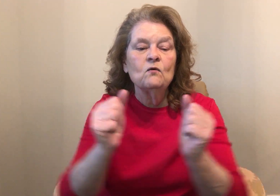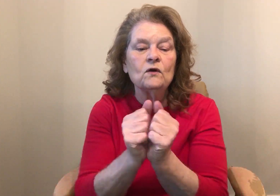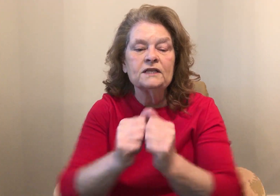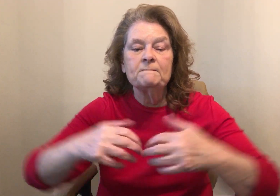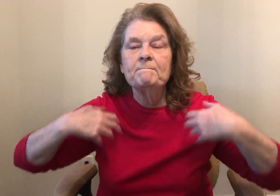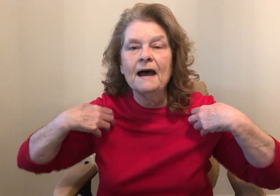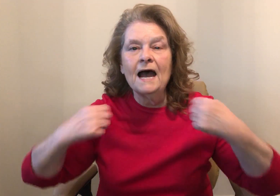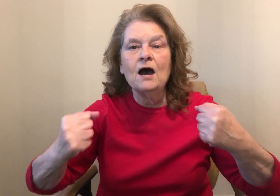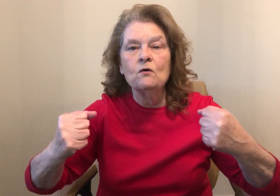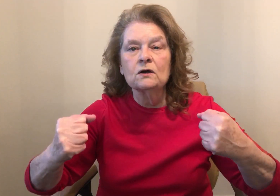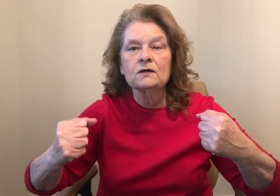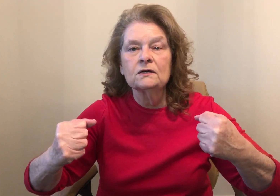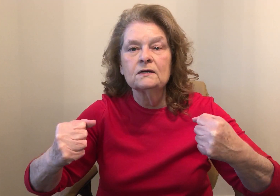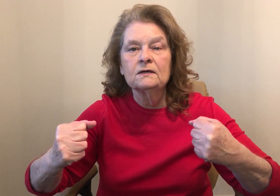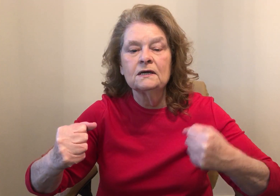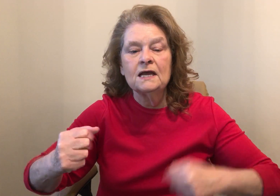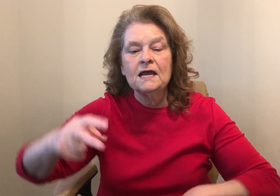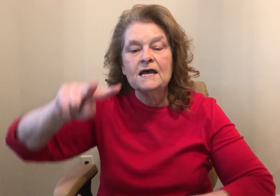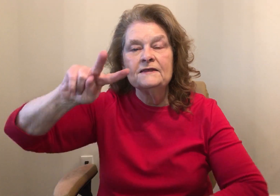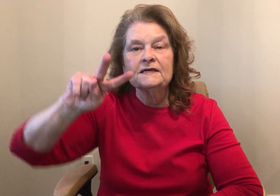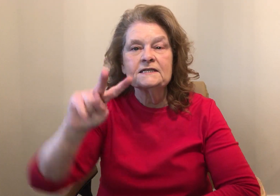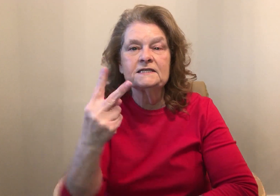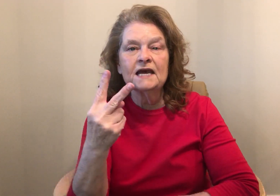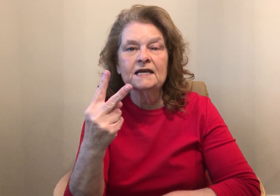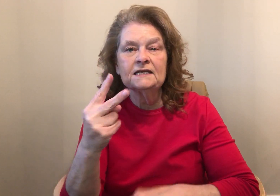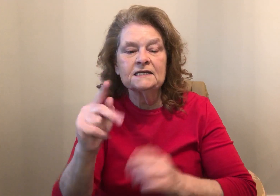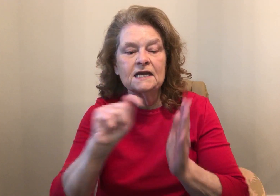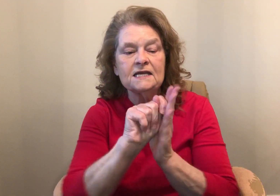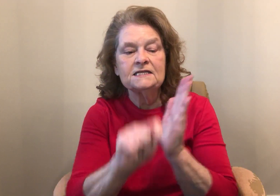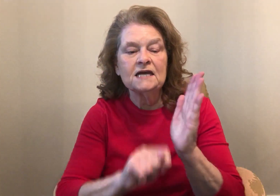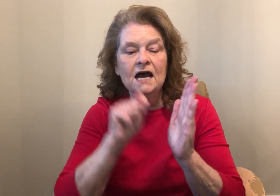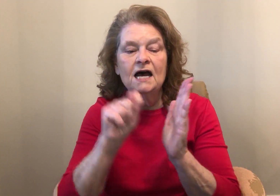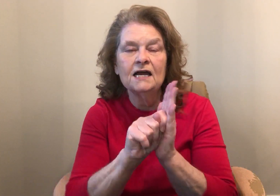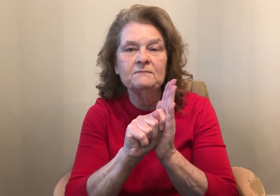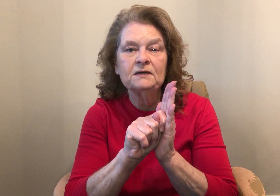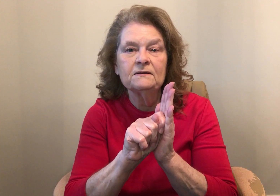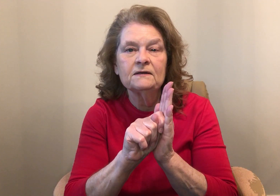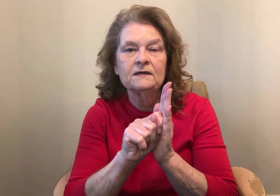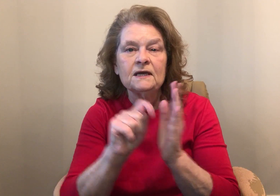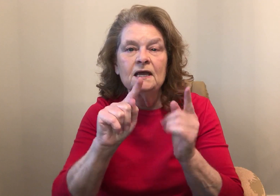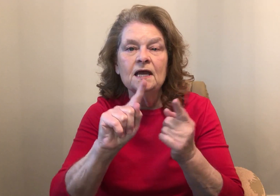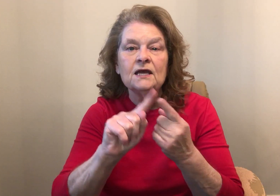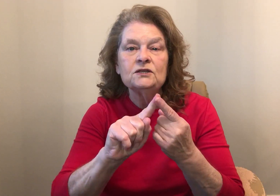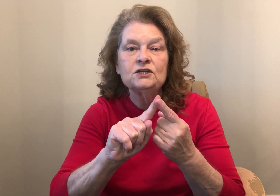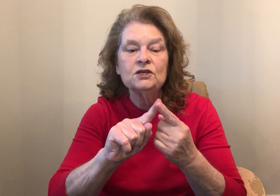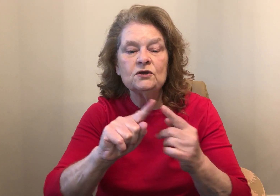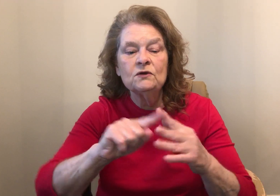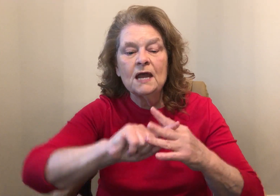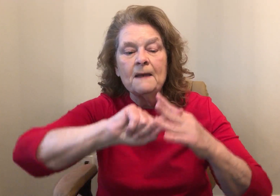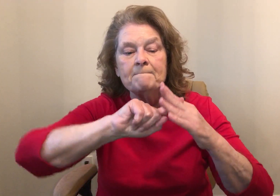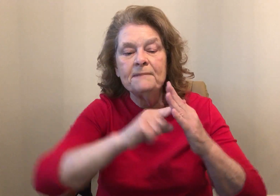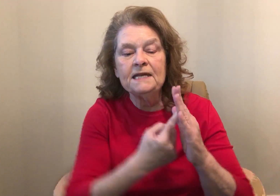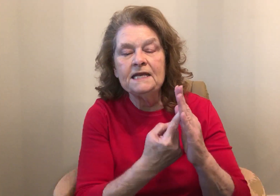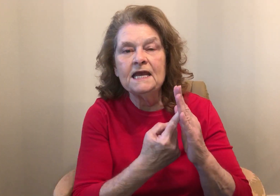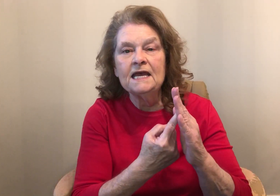with power the second time to